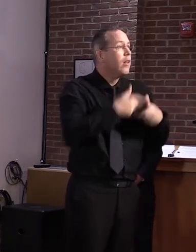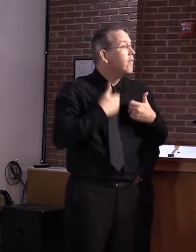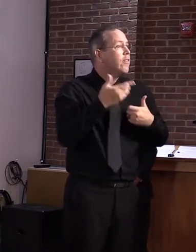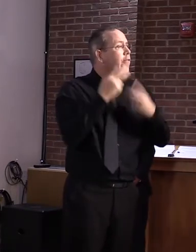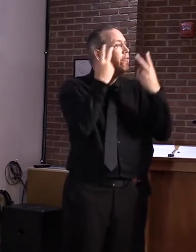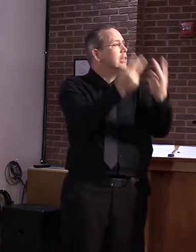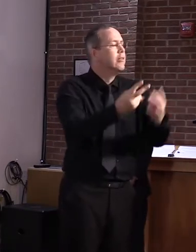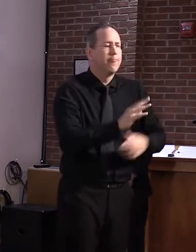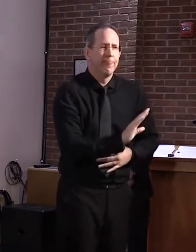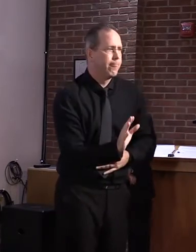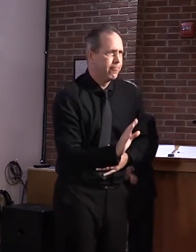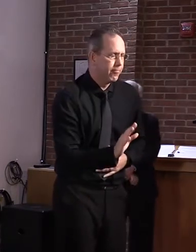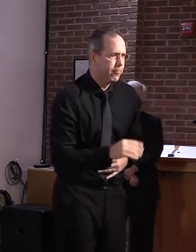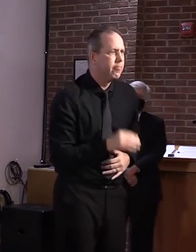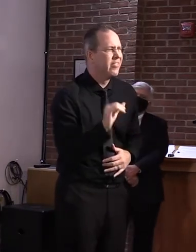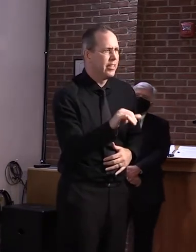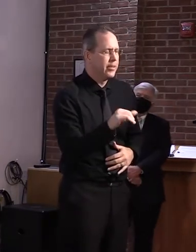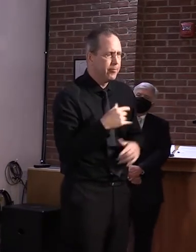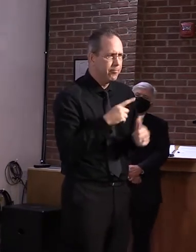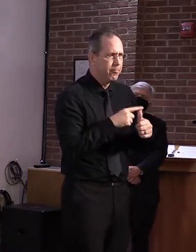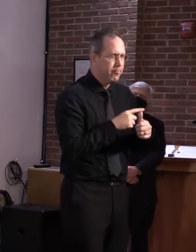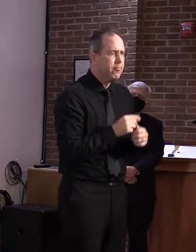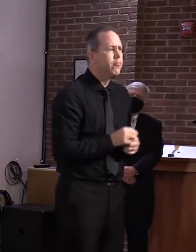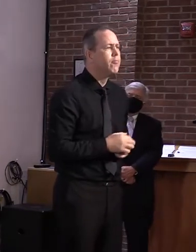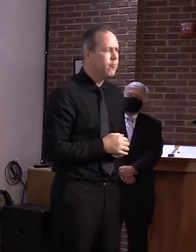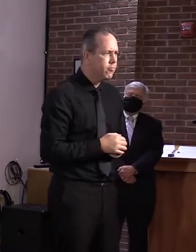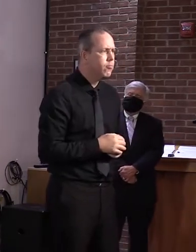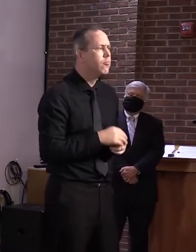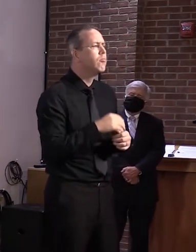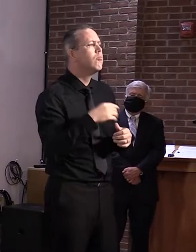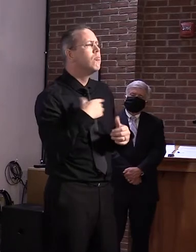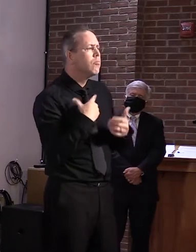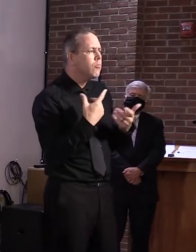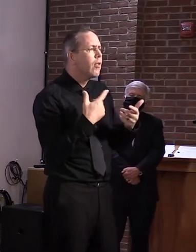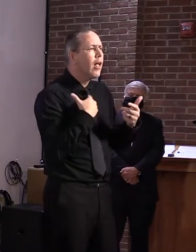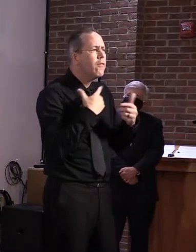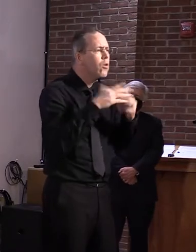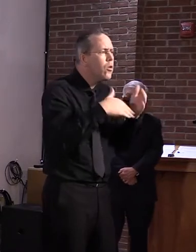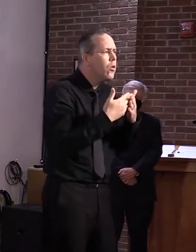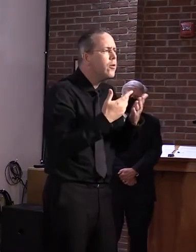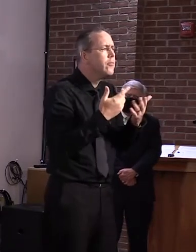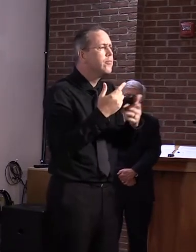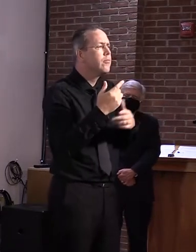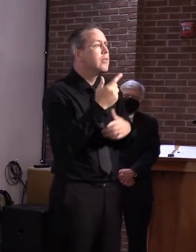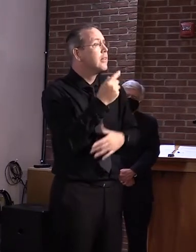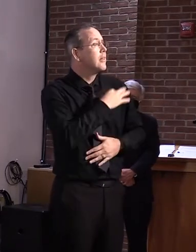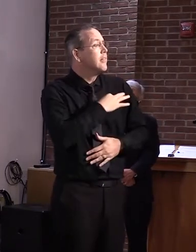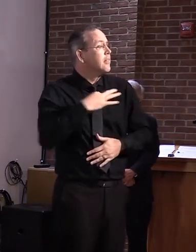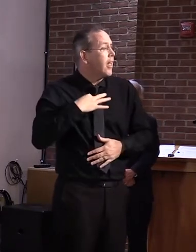We're requiring all students, faculty, and staff to sign a health safety contract